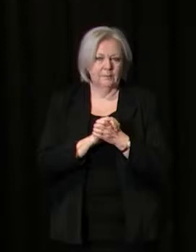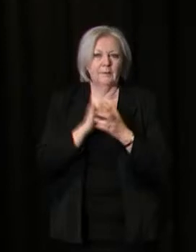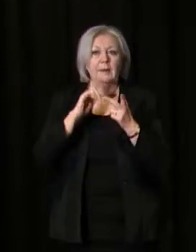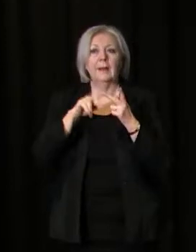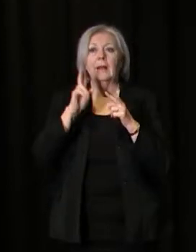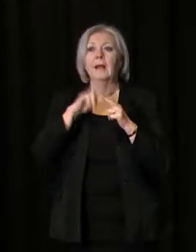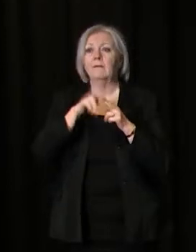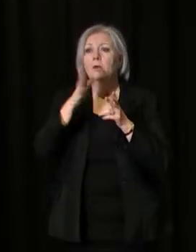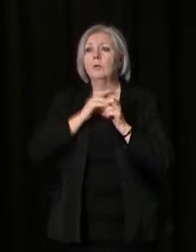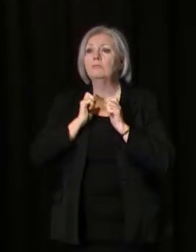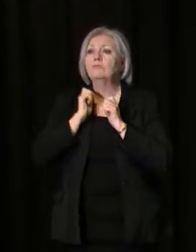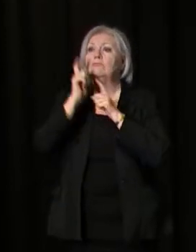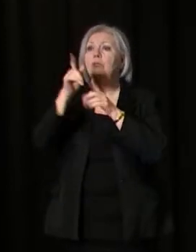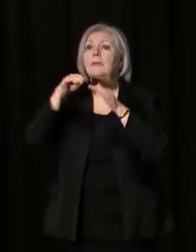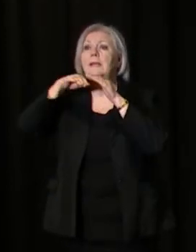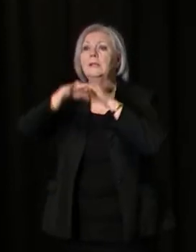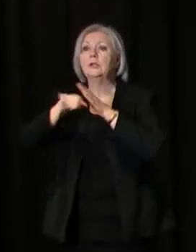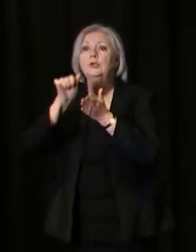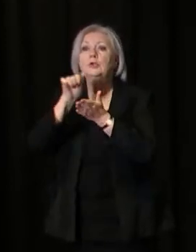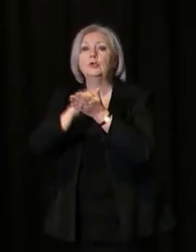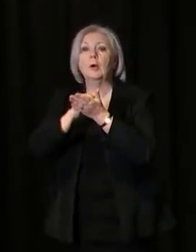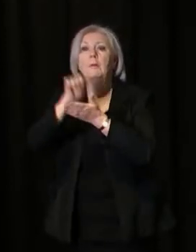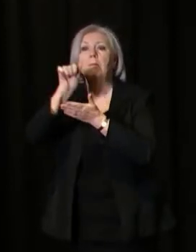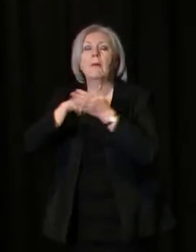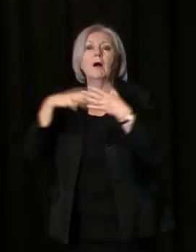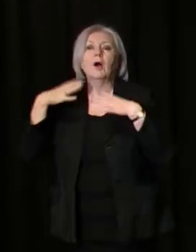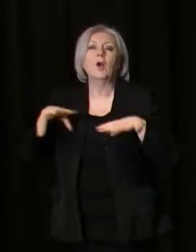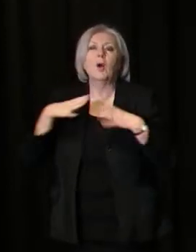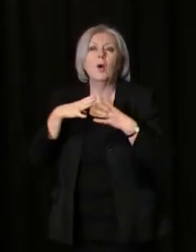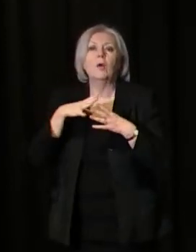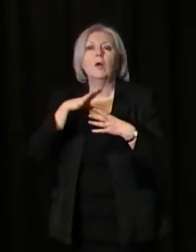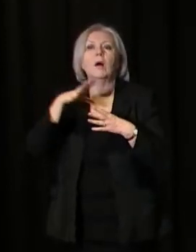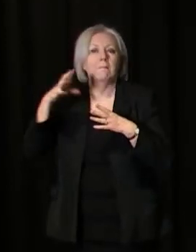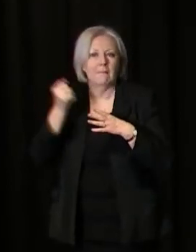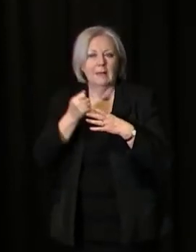and as both a customer or a client and